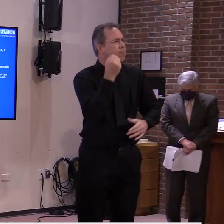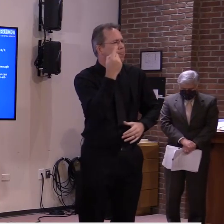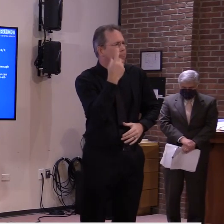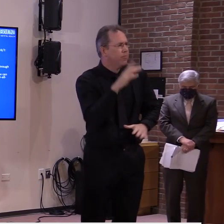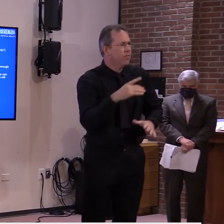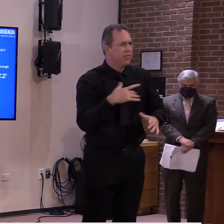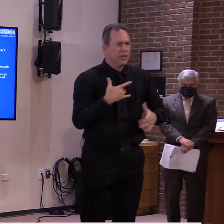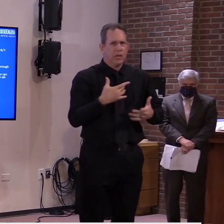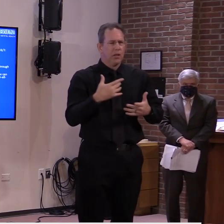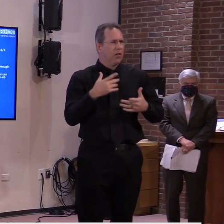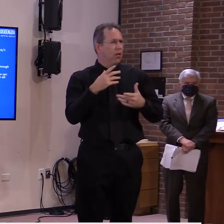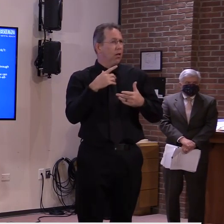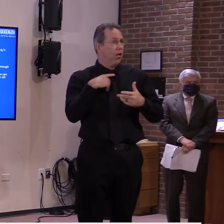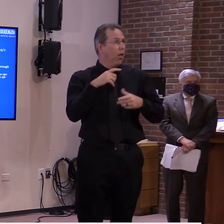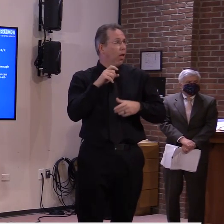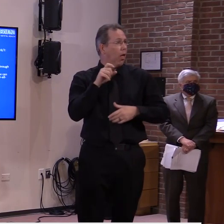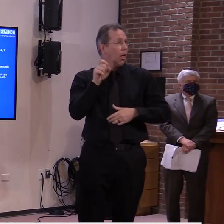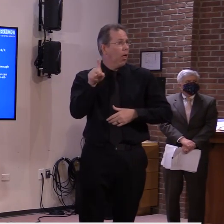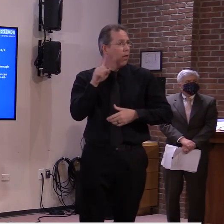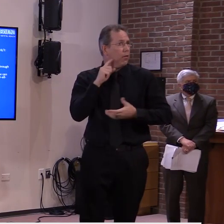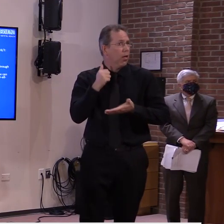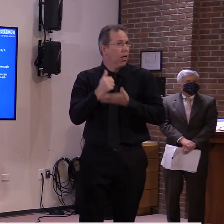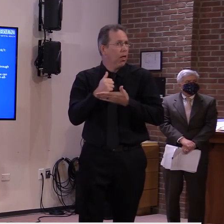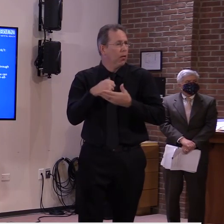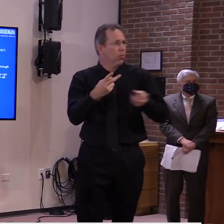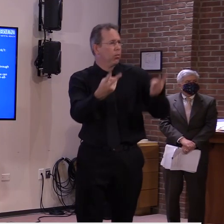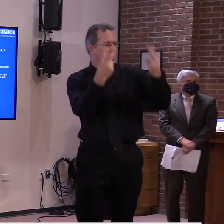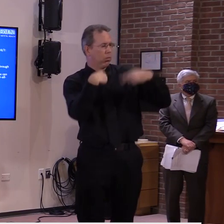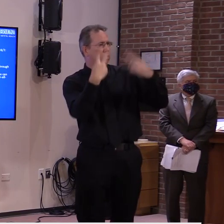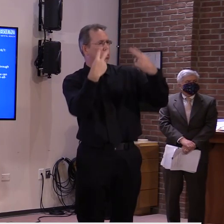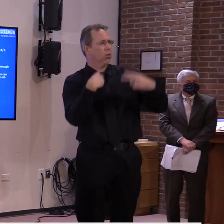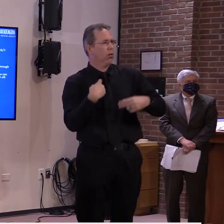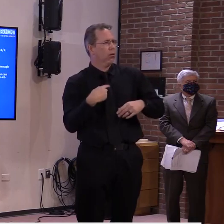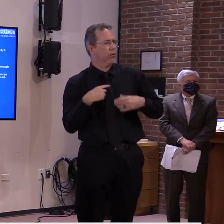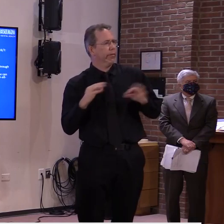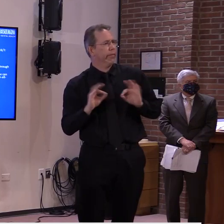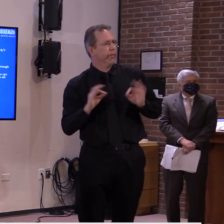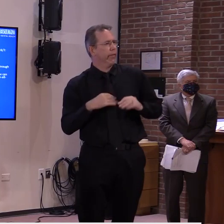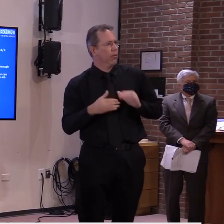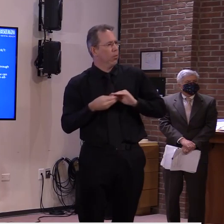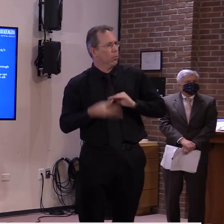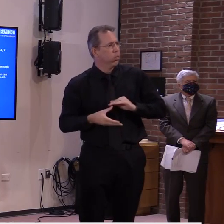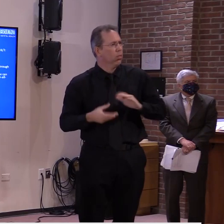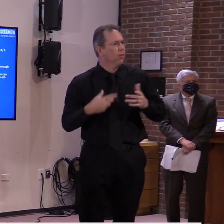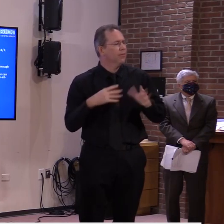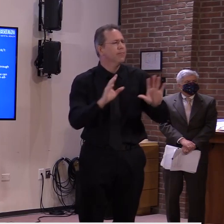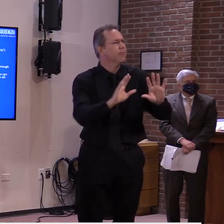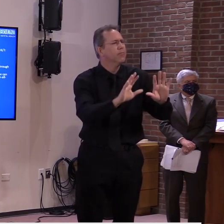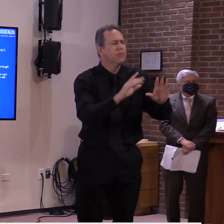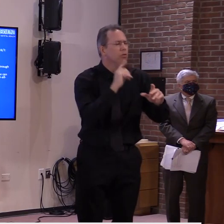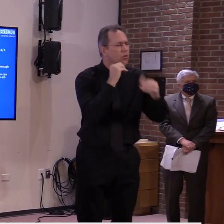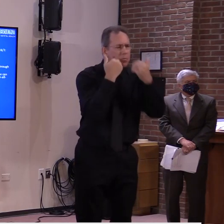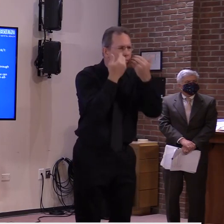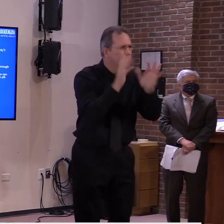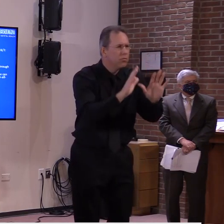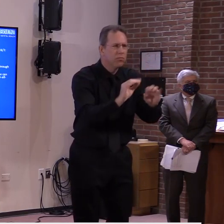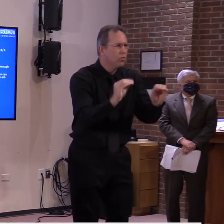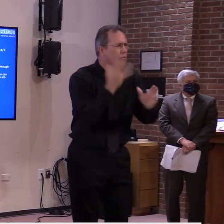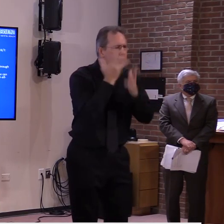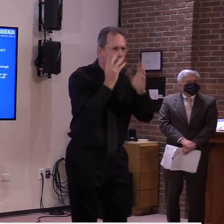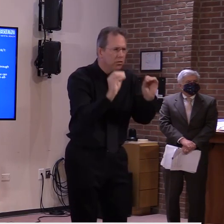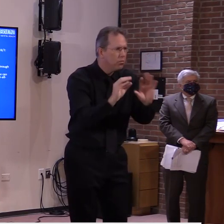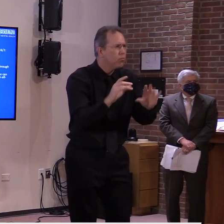health. Many of us who would benefit from mental health services and supports and treatment simply don't access it because of fear